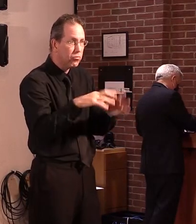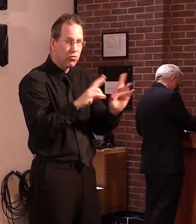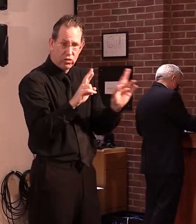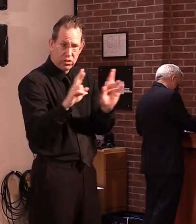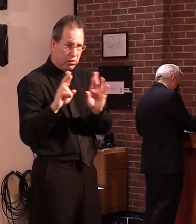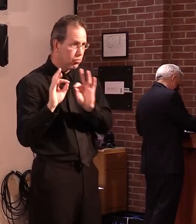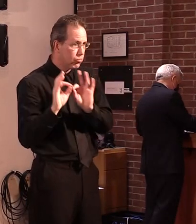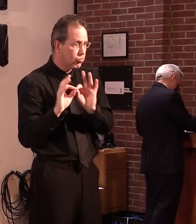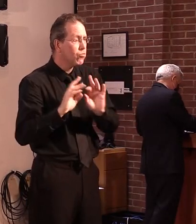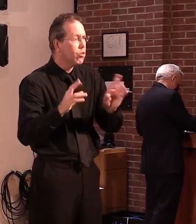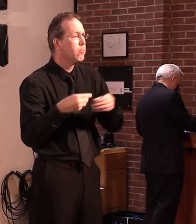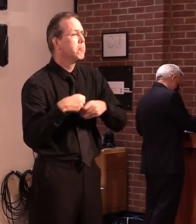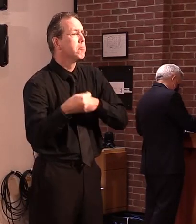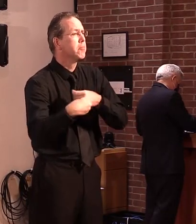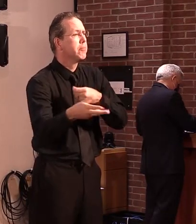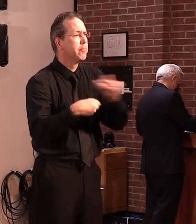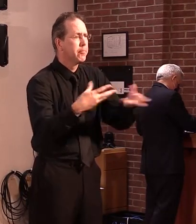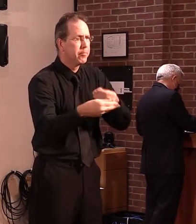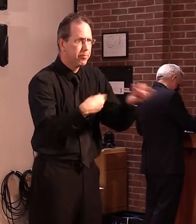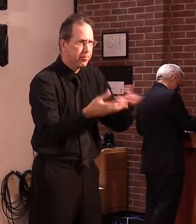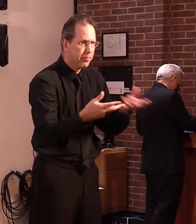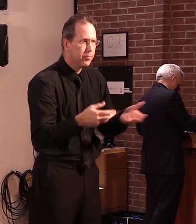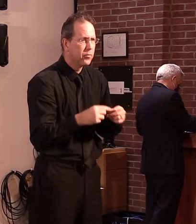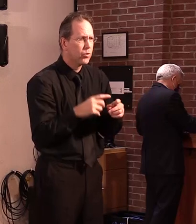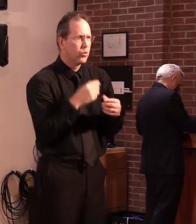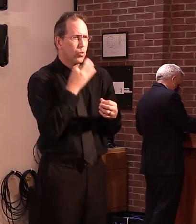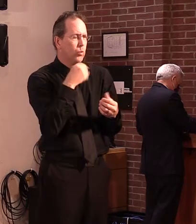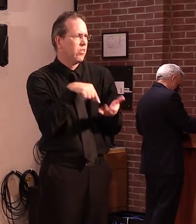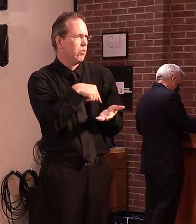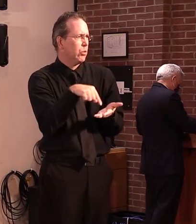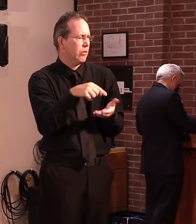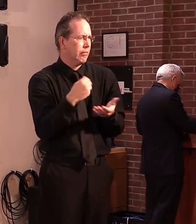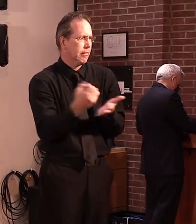first round of checks out this week.